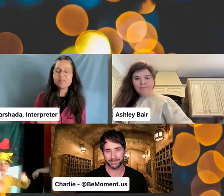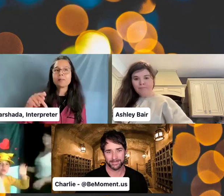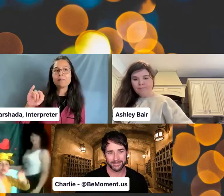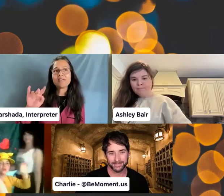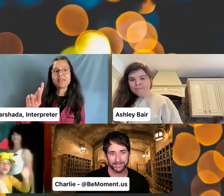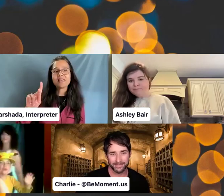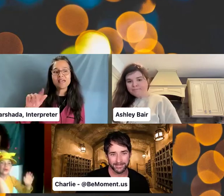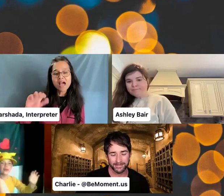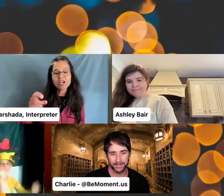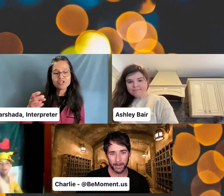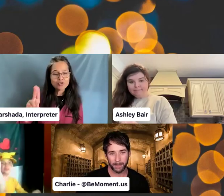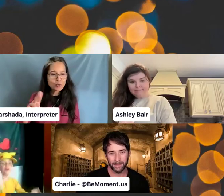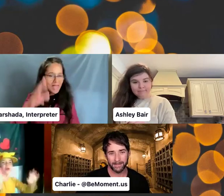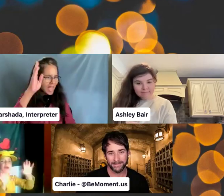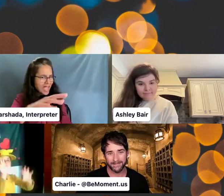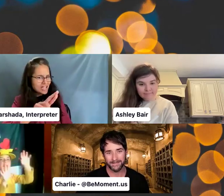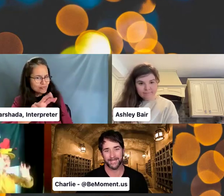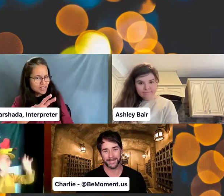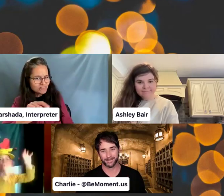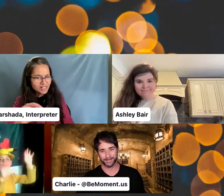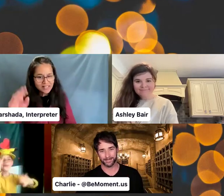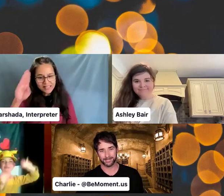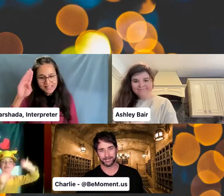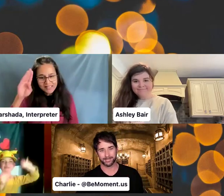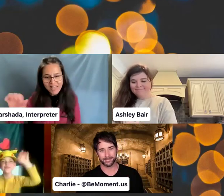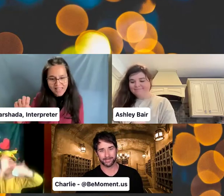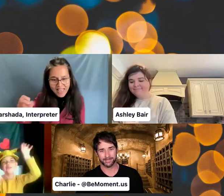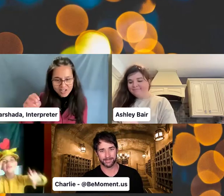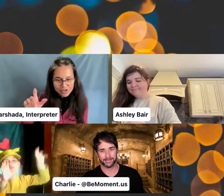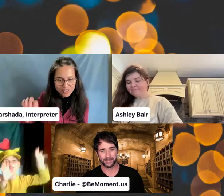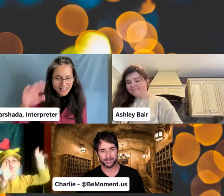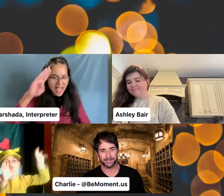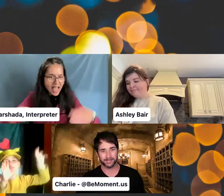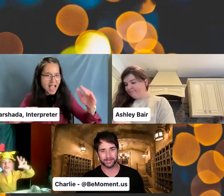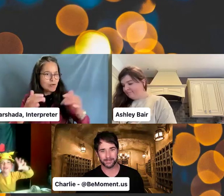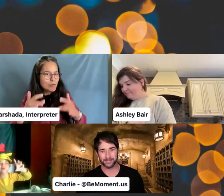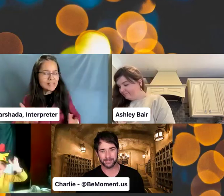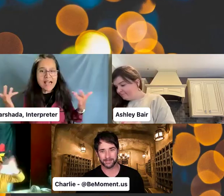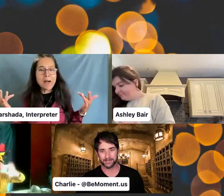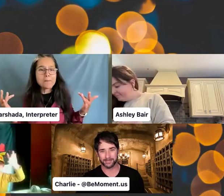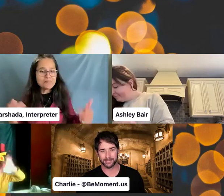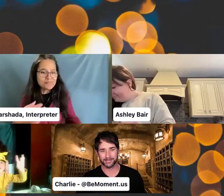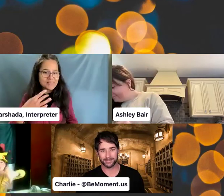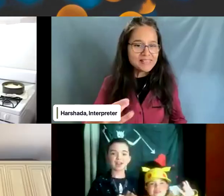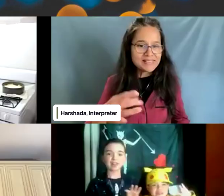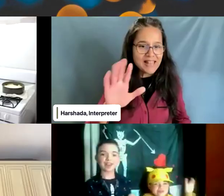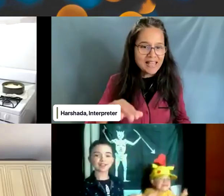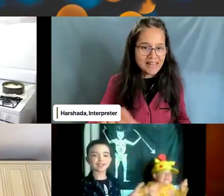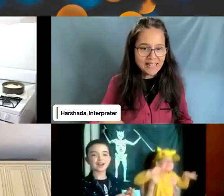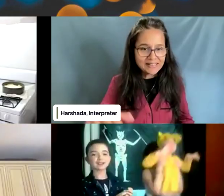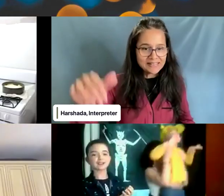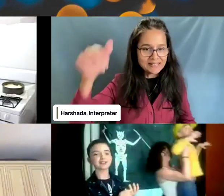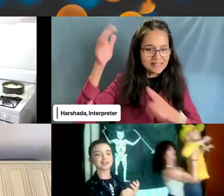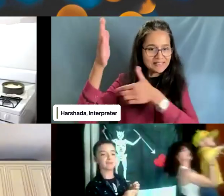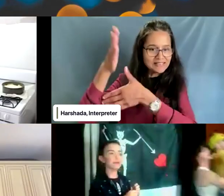Raven, hi. Ashley, hi. How's it going? I like the Blackbeard flag there.